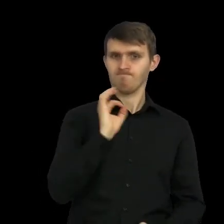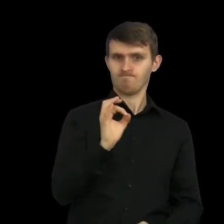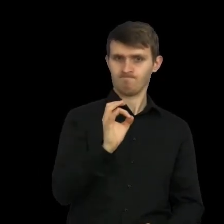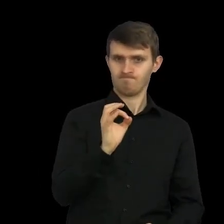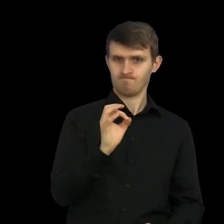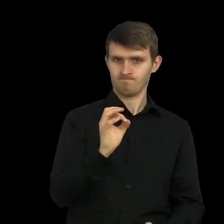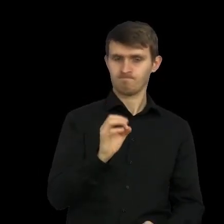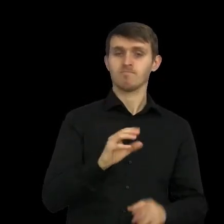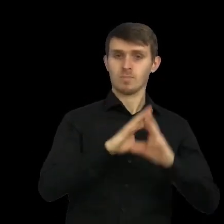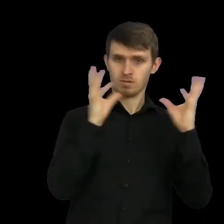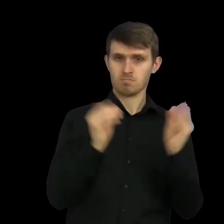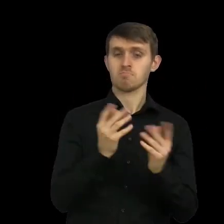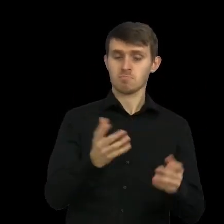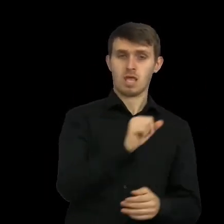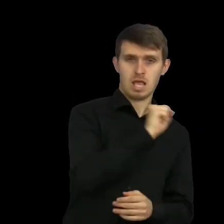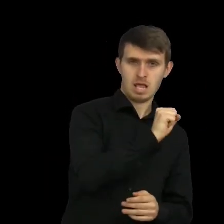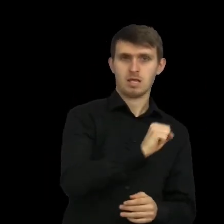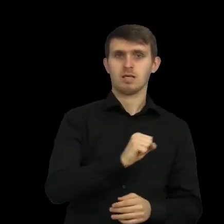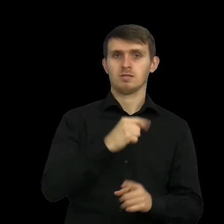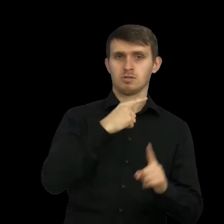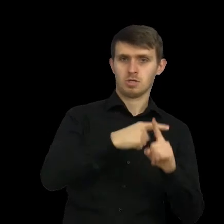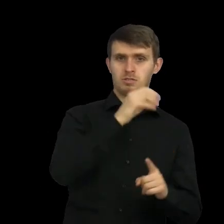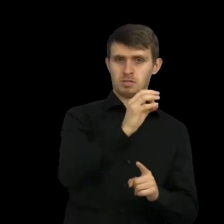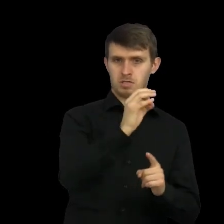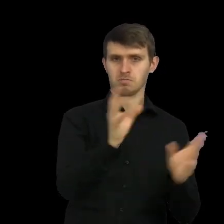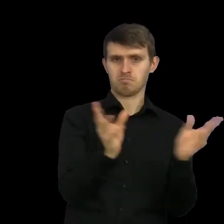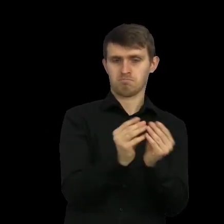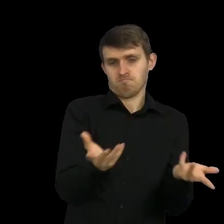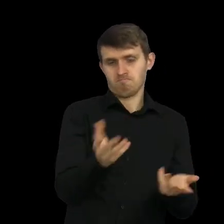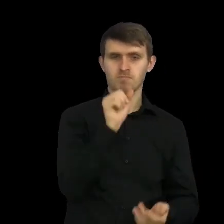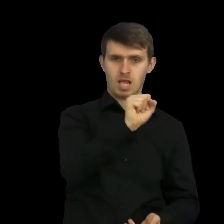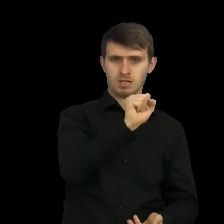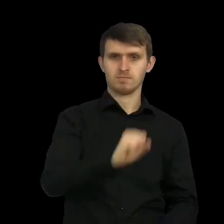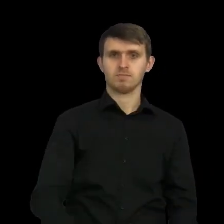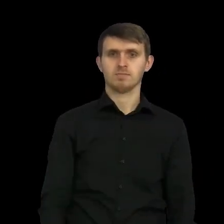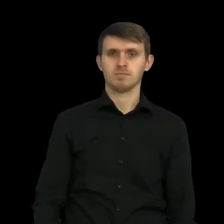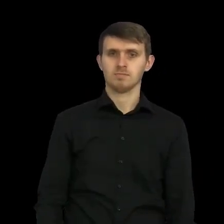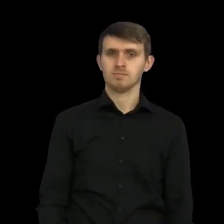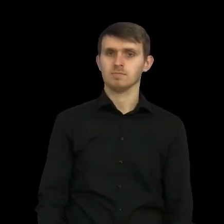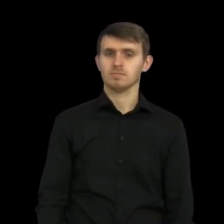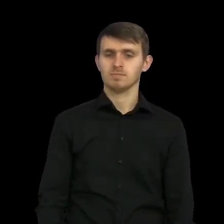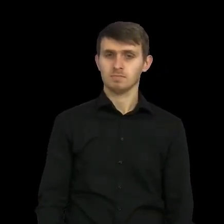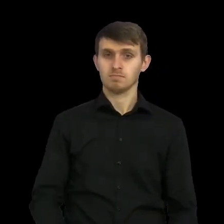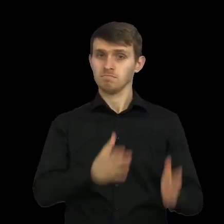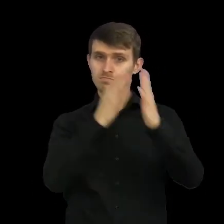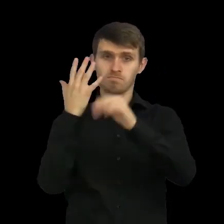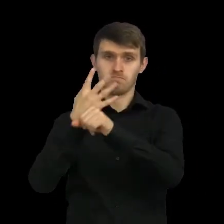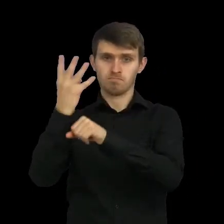going to be a plus 0, because you add 5 and you subtract 5, they cancel out. So a plus 0 is just a. And then 54